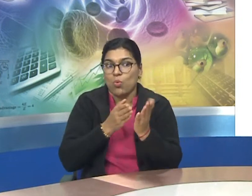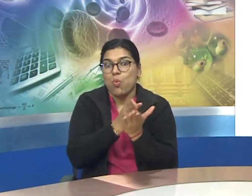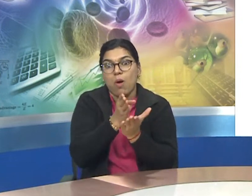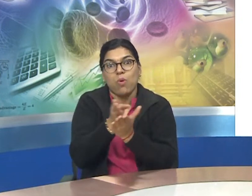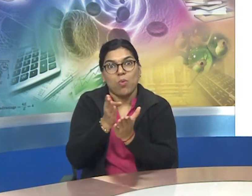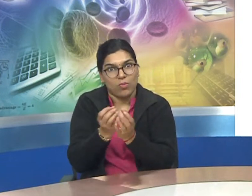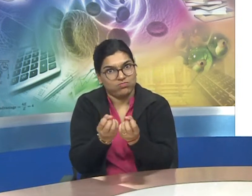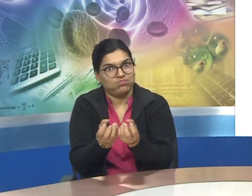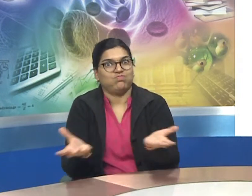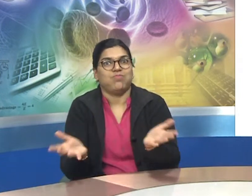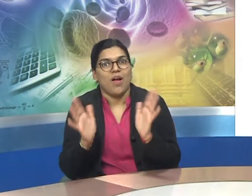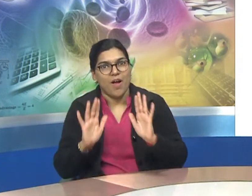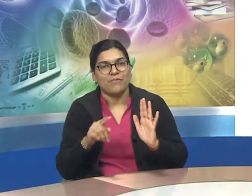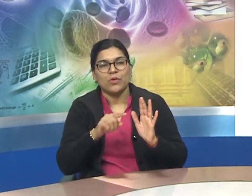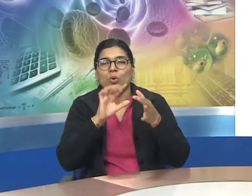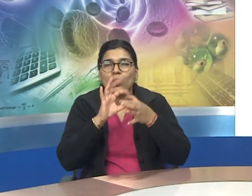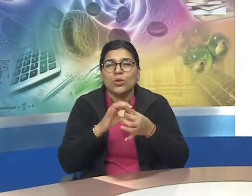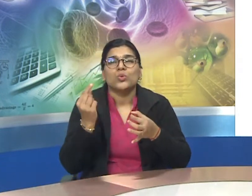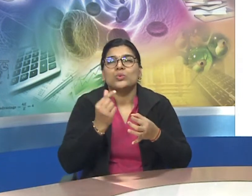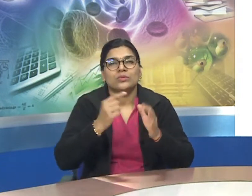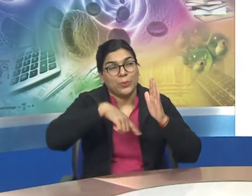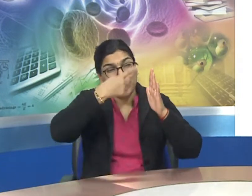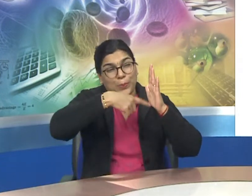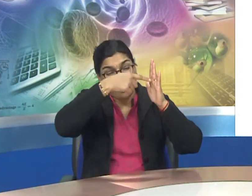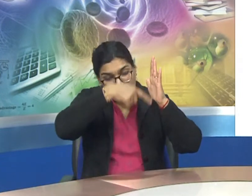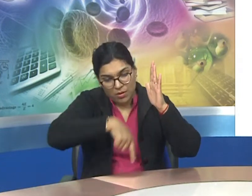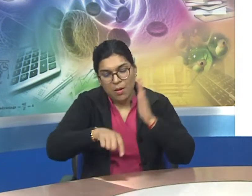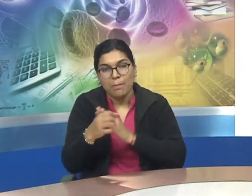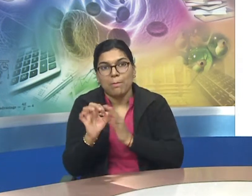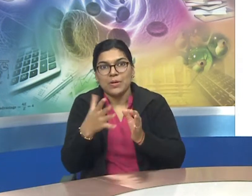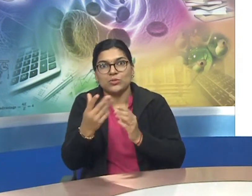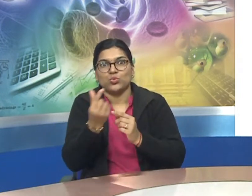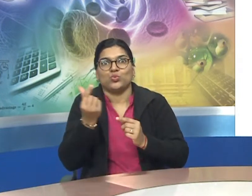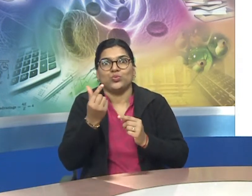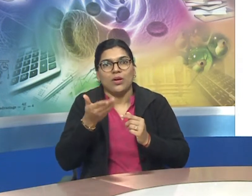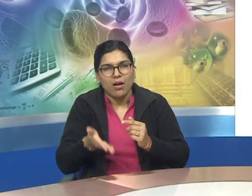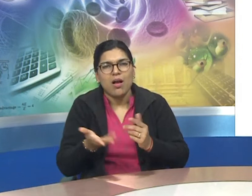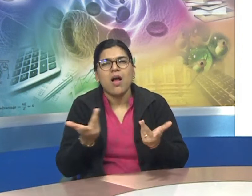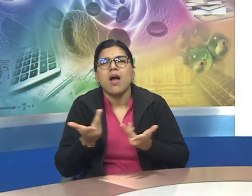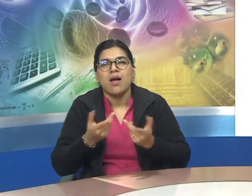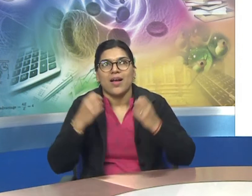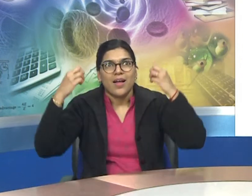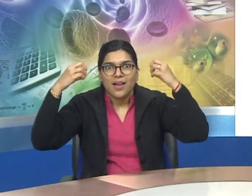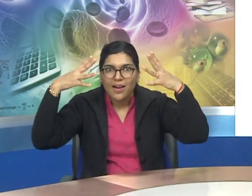We have understood about the different sources of energy and also about the wind energy.